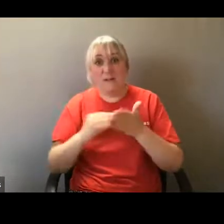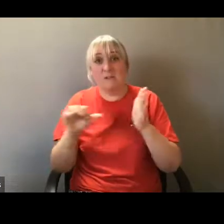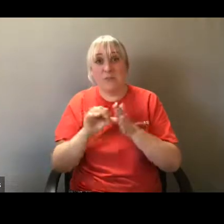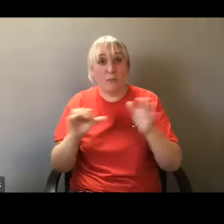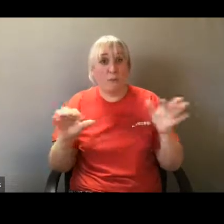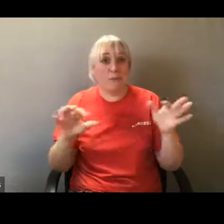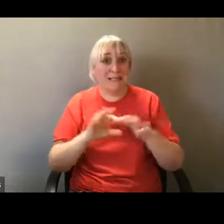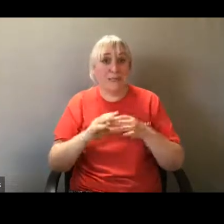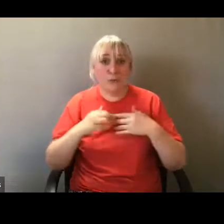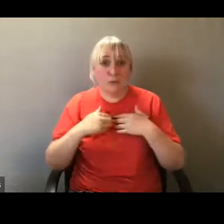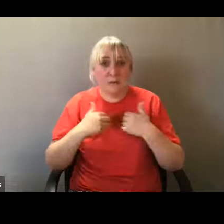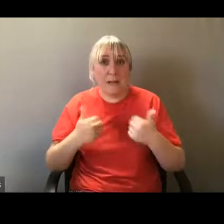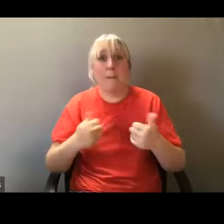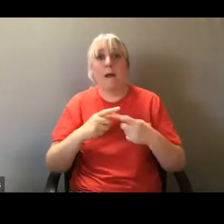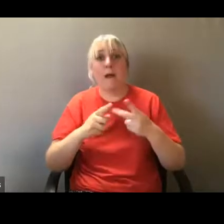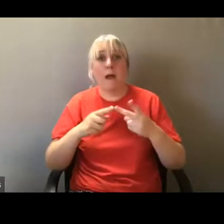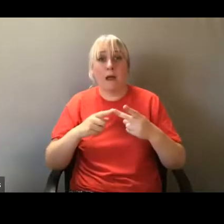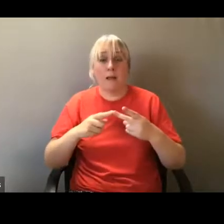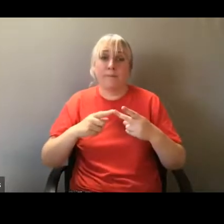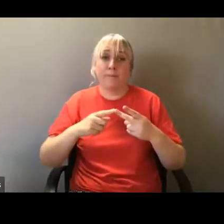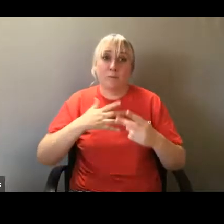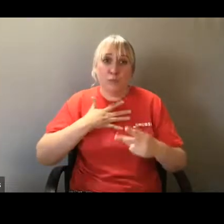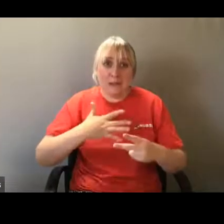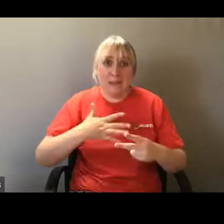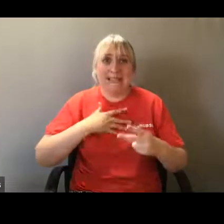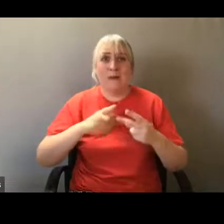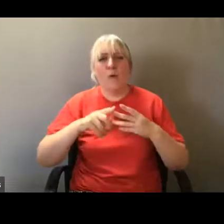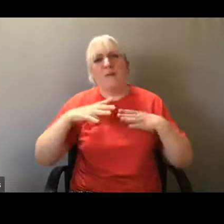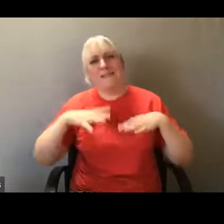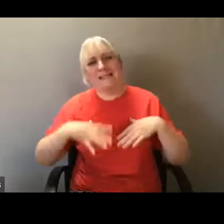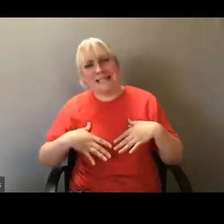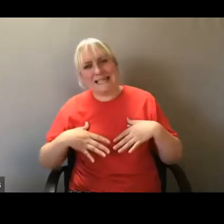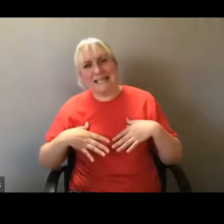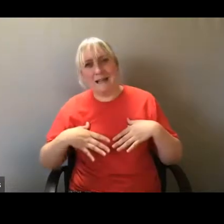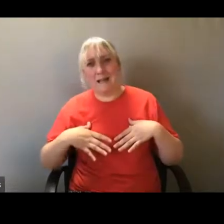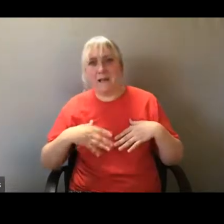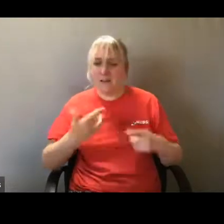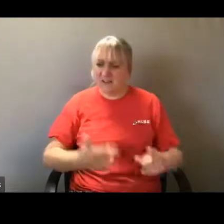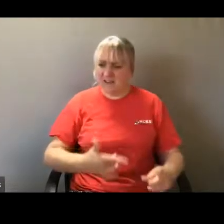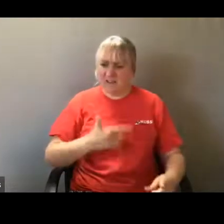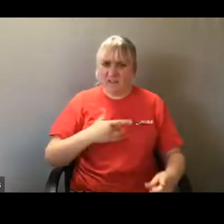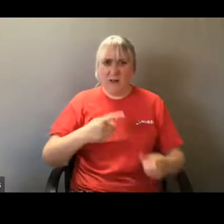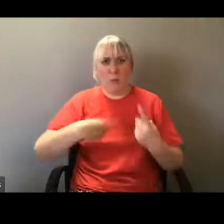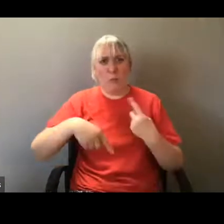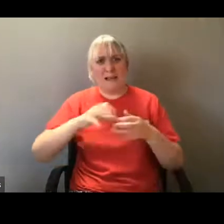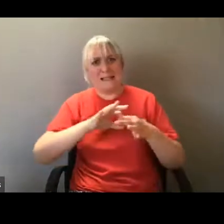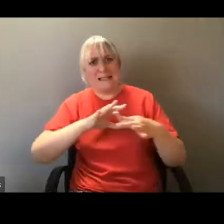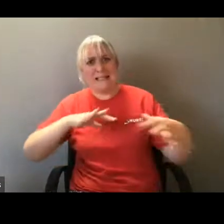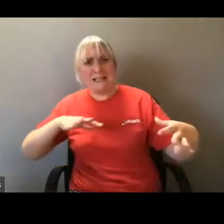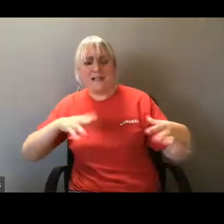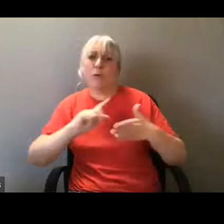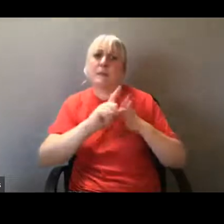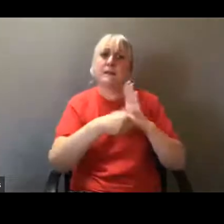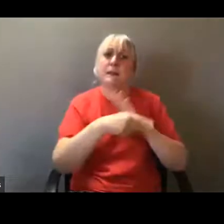or fatigue. But in many ways, we're quite disconnected as a community from the disabled people's